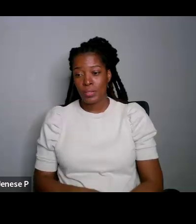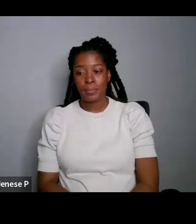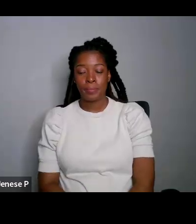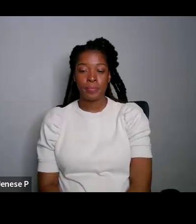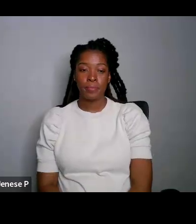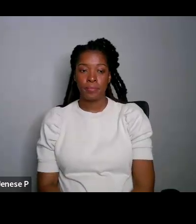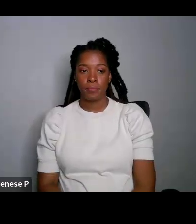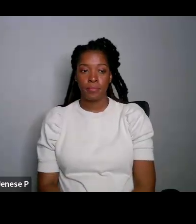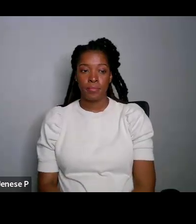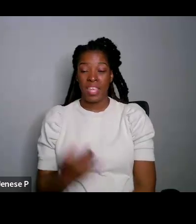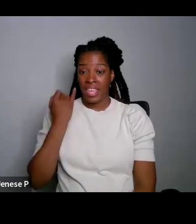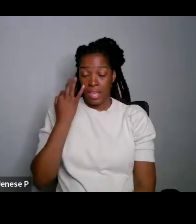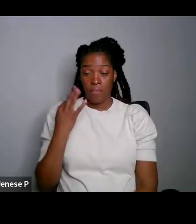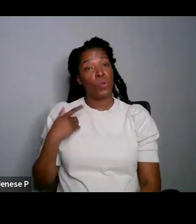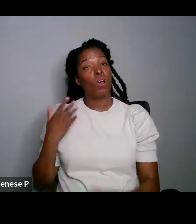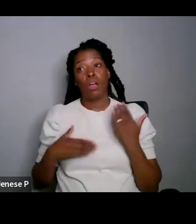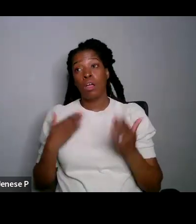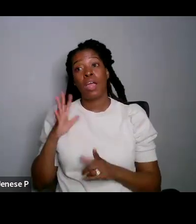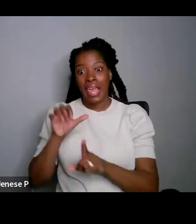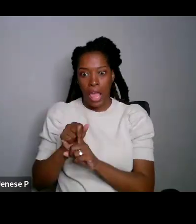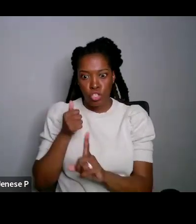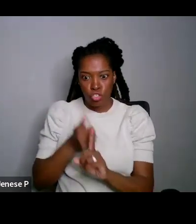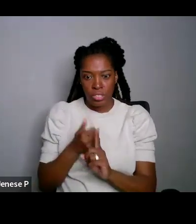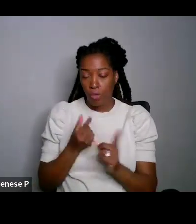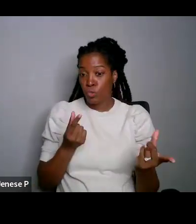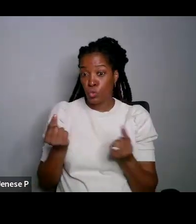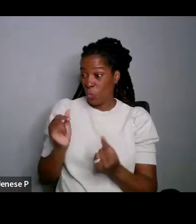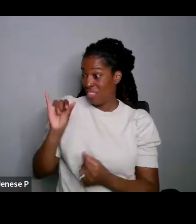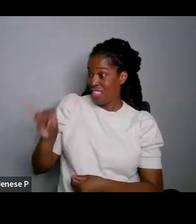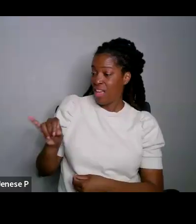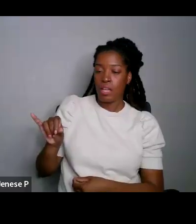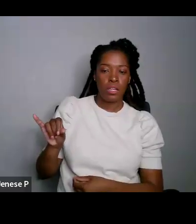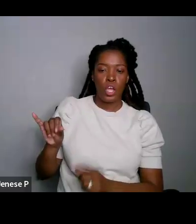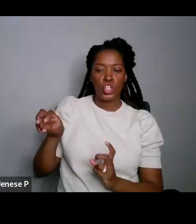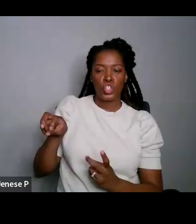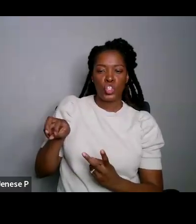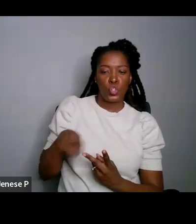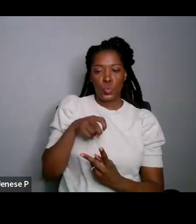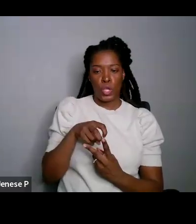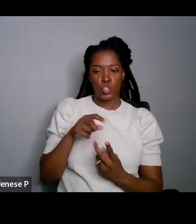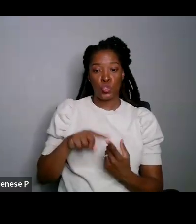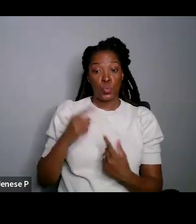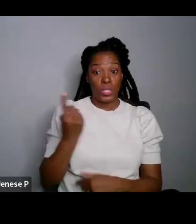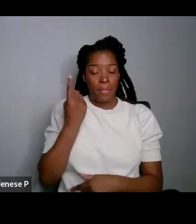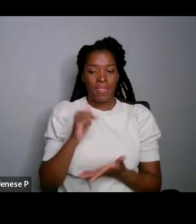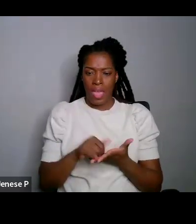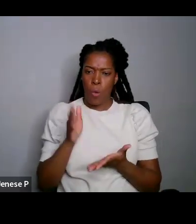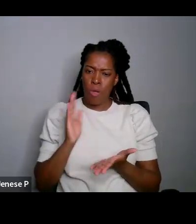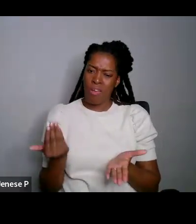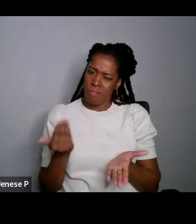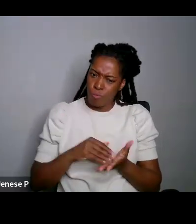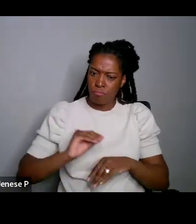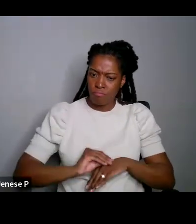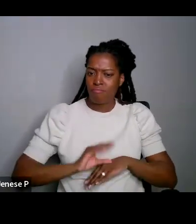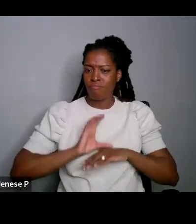When you catch yourself doing that, switch to something that refuels you. So for the next week, you don't even